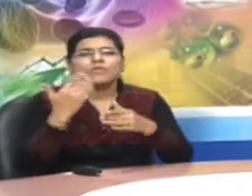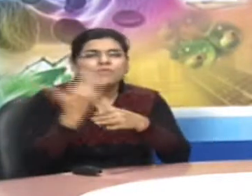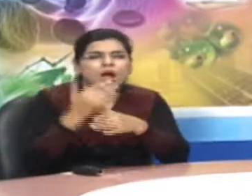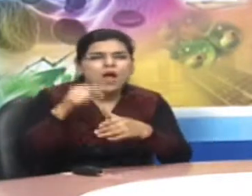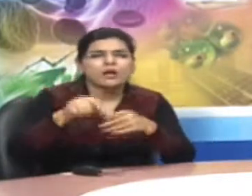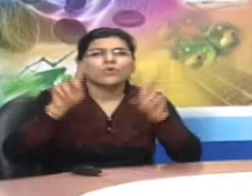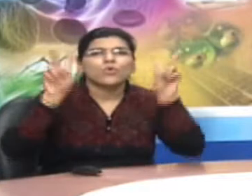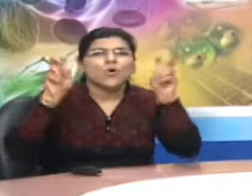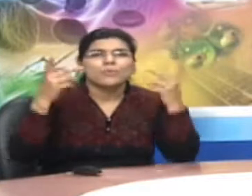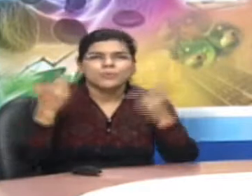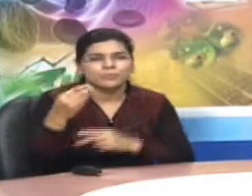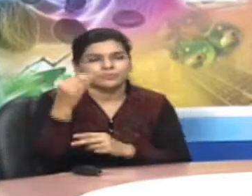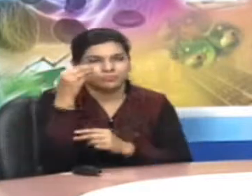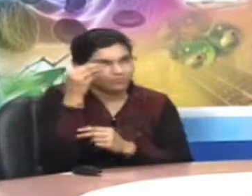can give the name